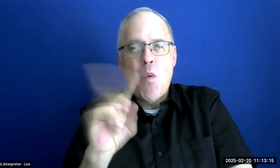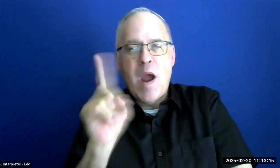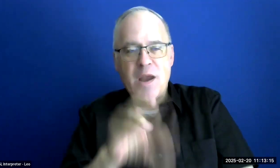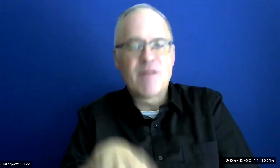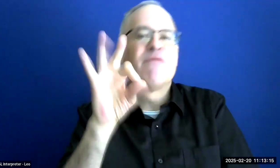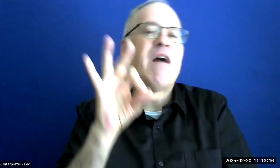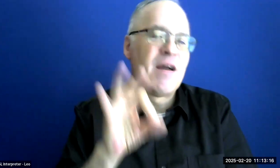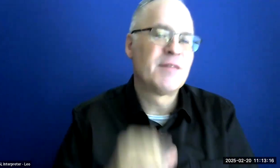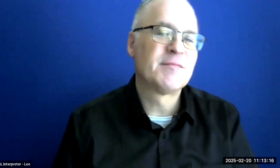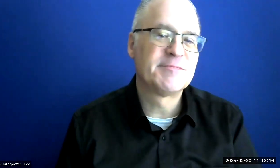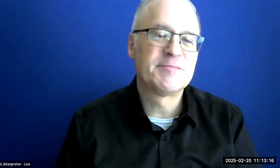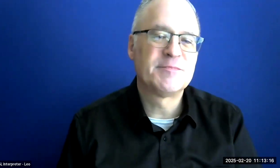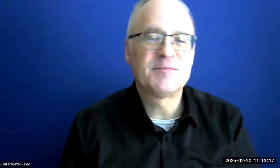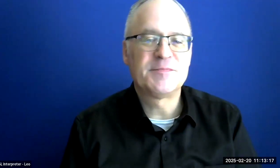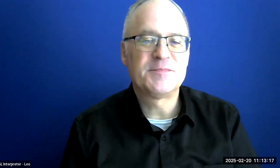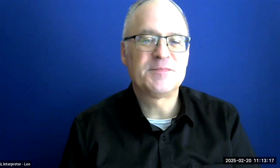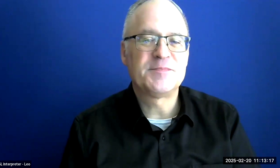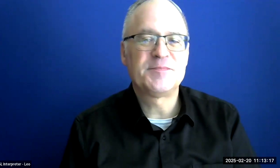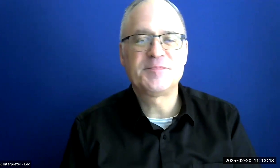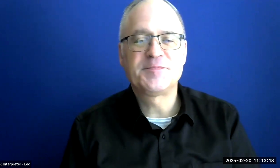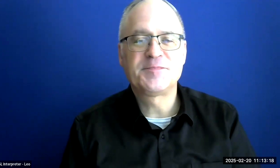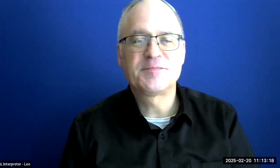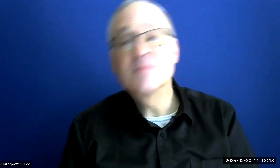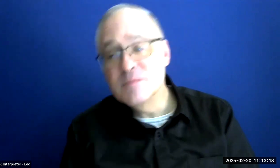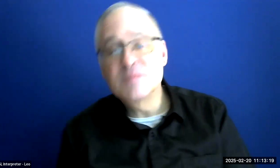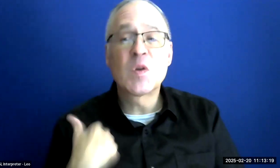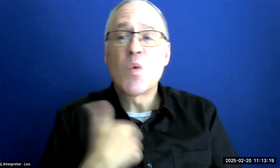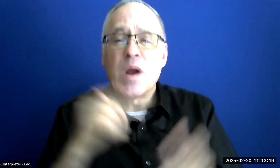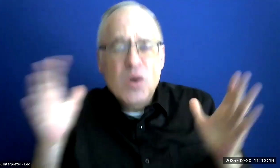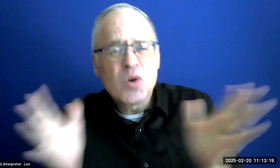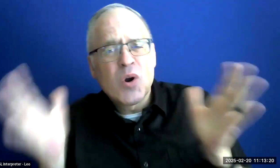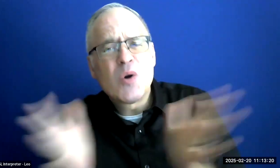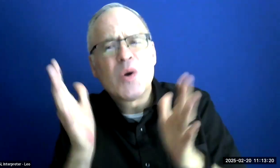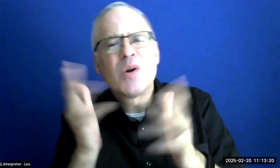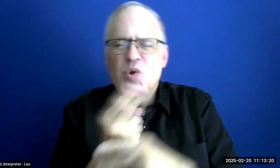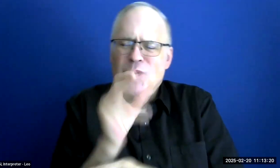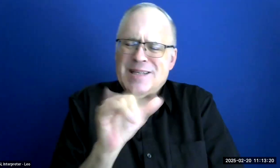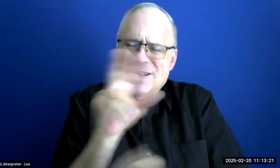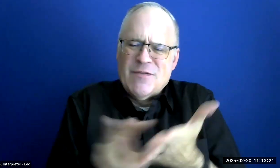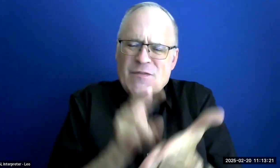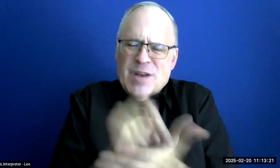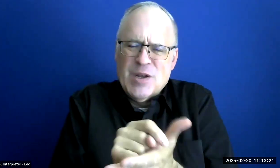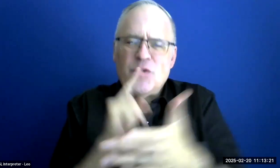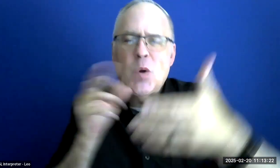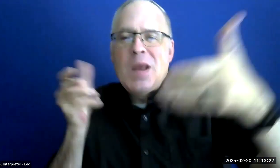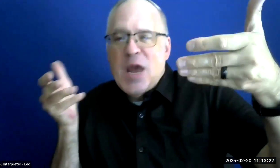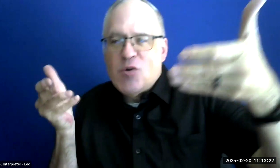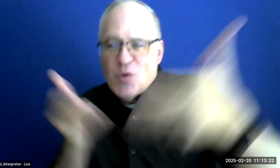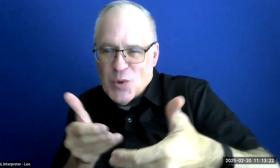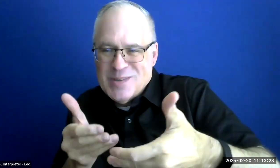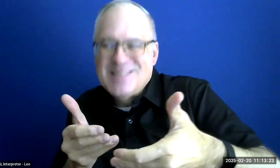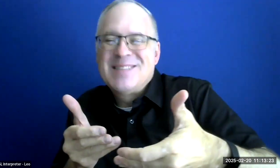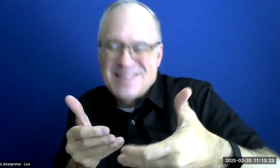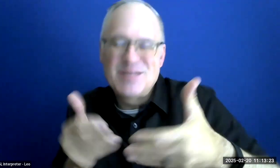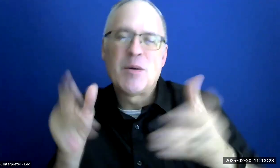and convenient for you. We encourage you to use this video to introduce an audience to the importance of